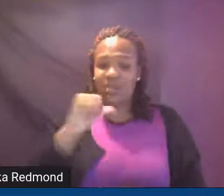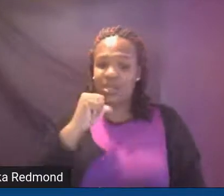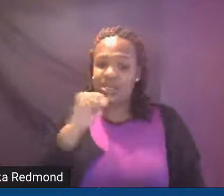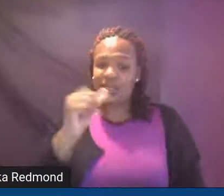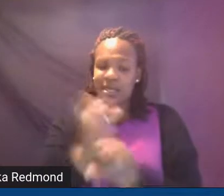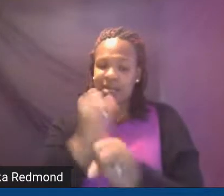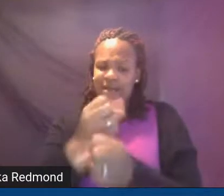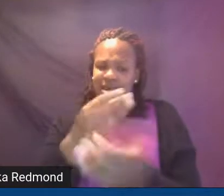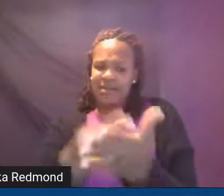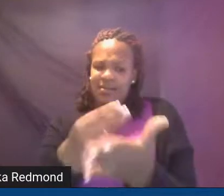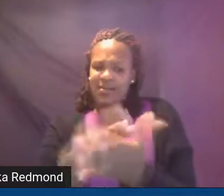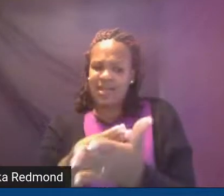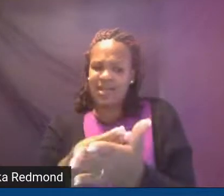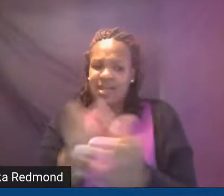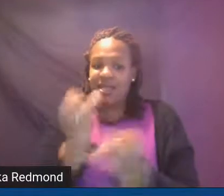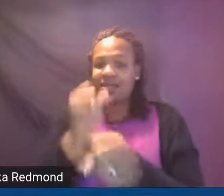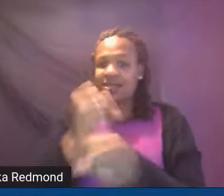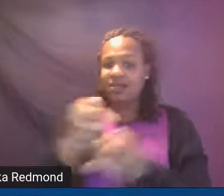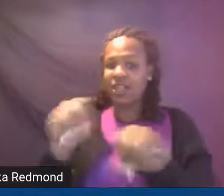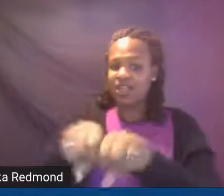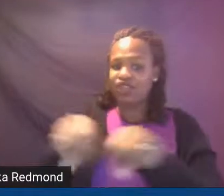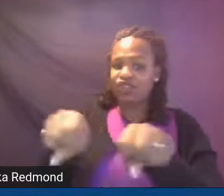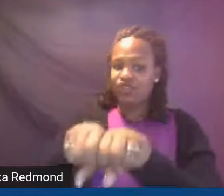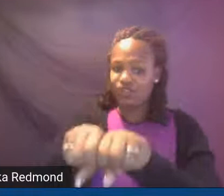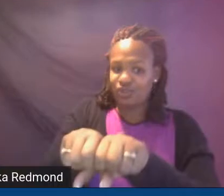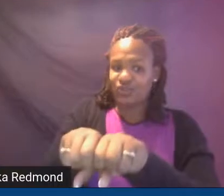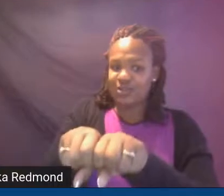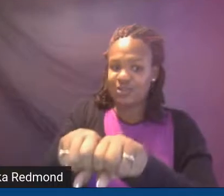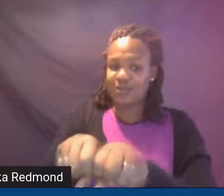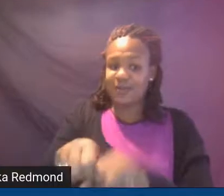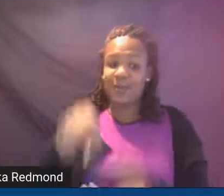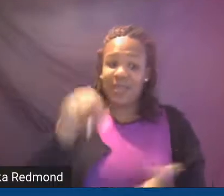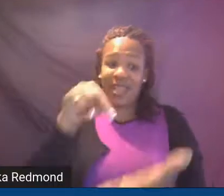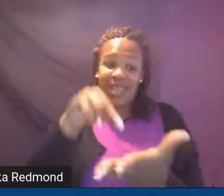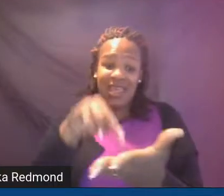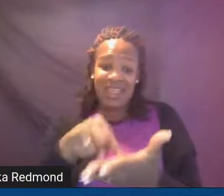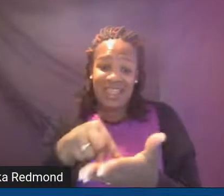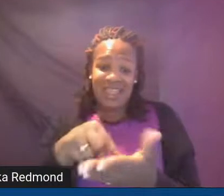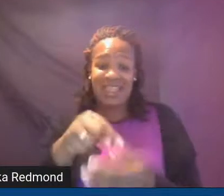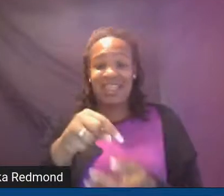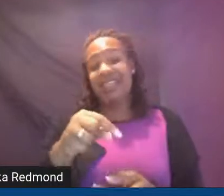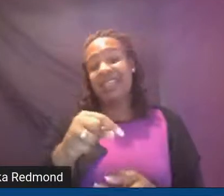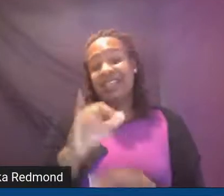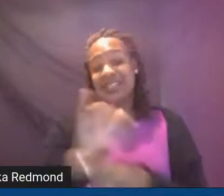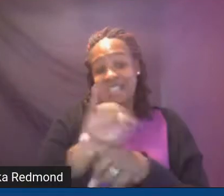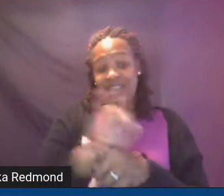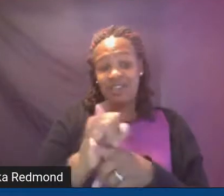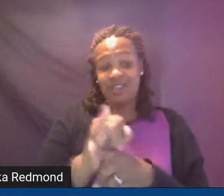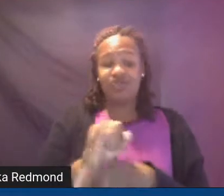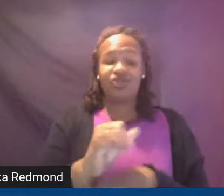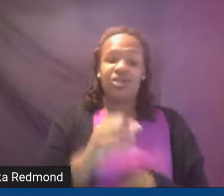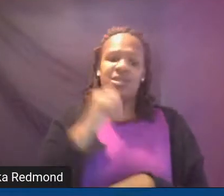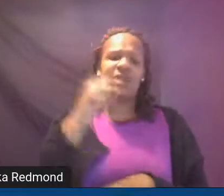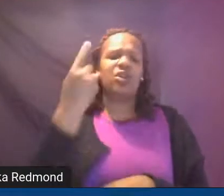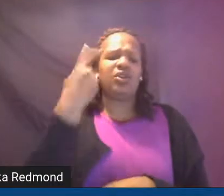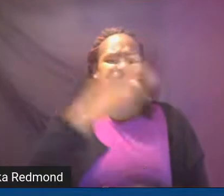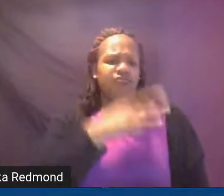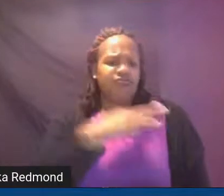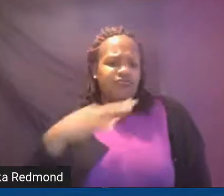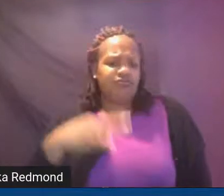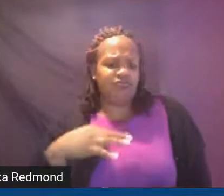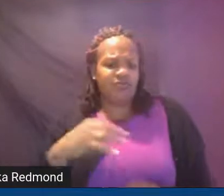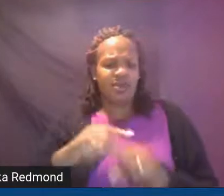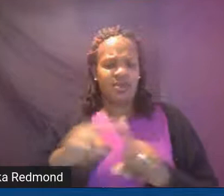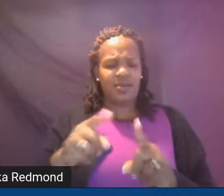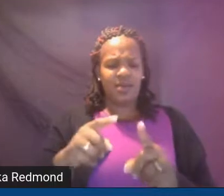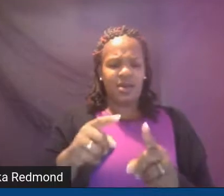this industry, the purpose of staffing, of HR tech or whatever, is not to do anything other than facilitate and remove friction